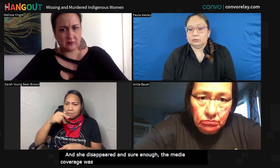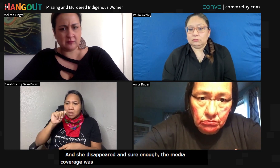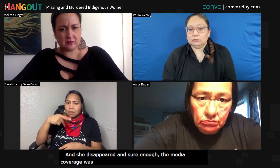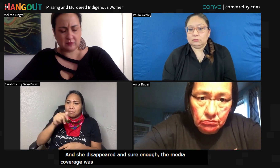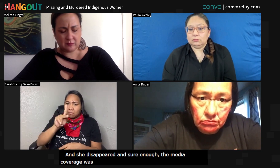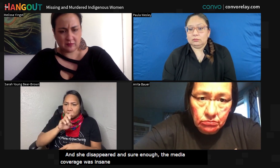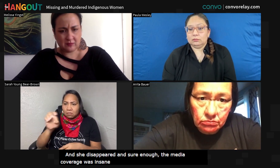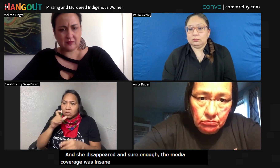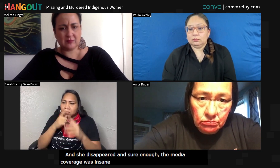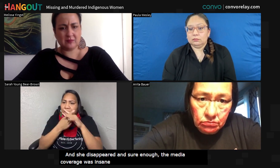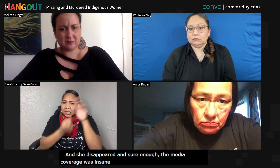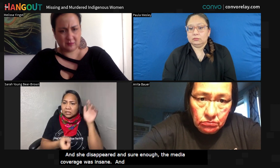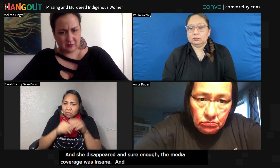like we didn't have any